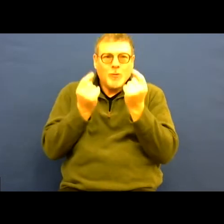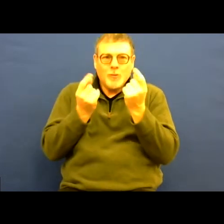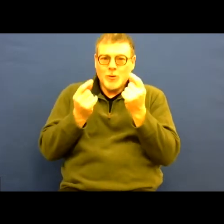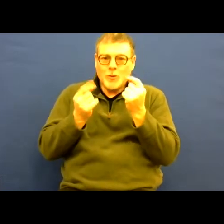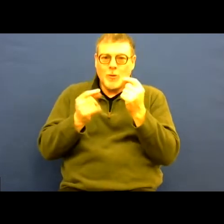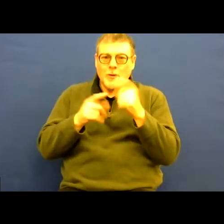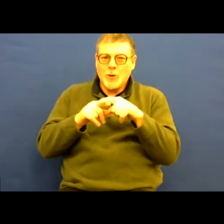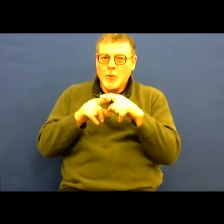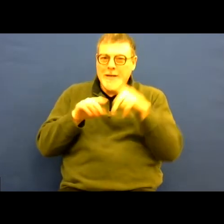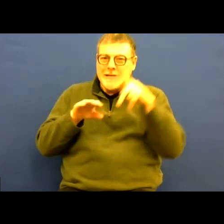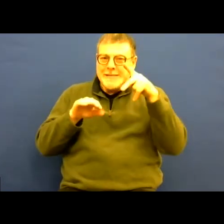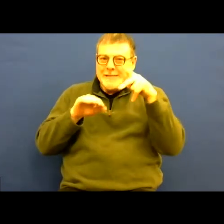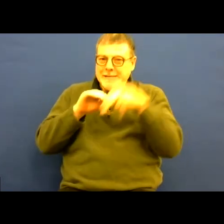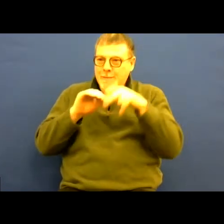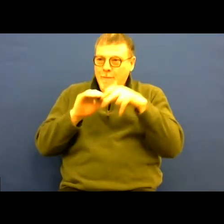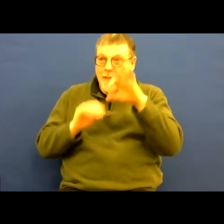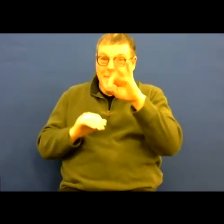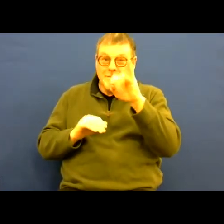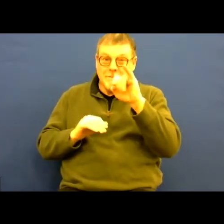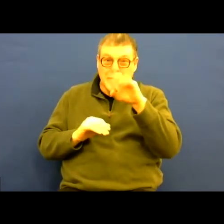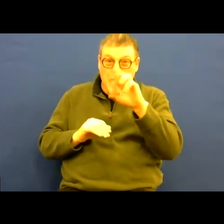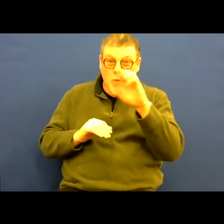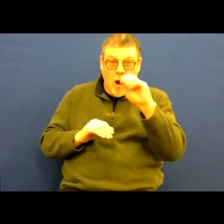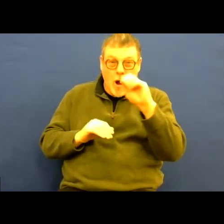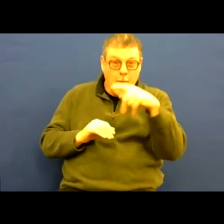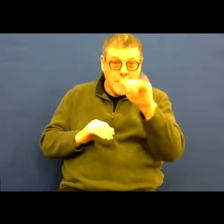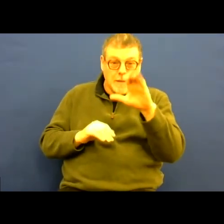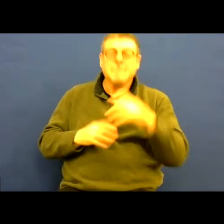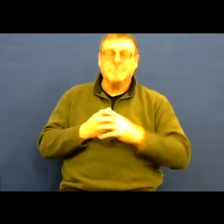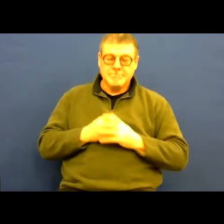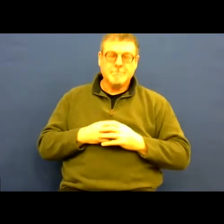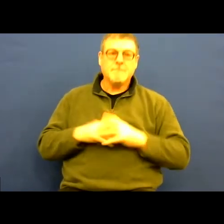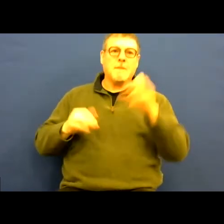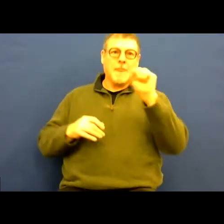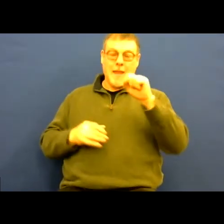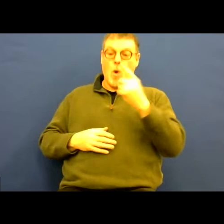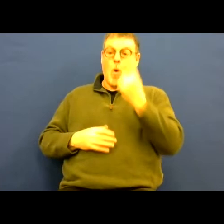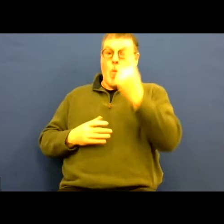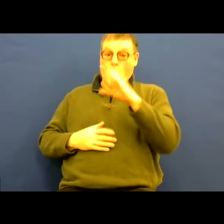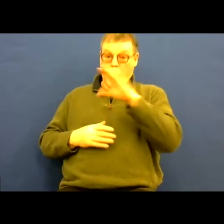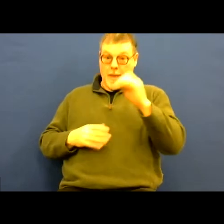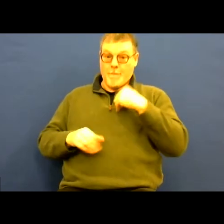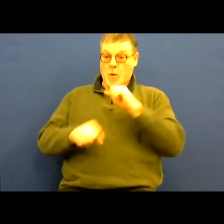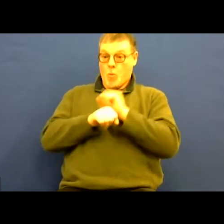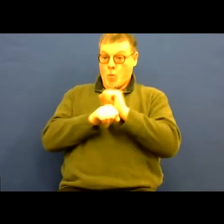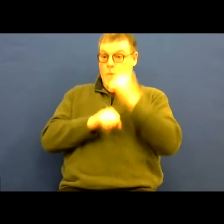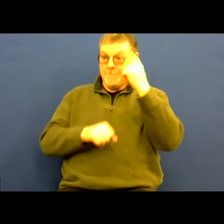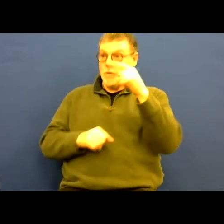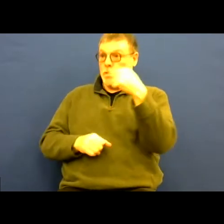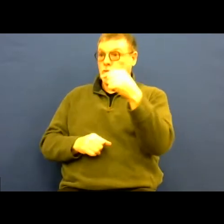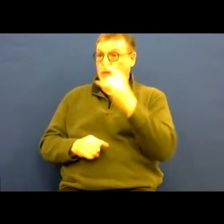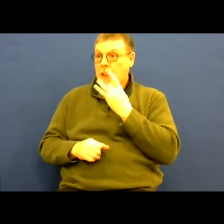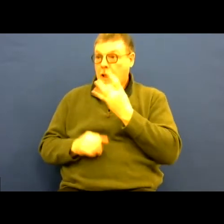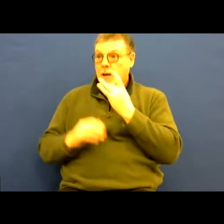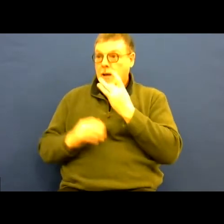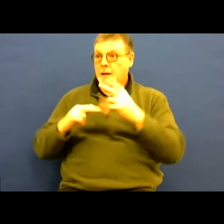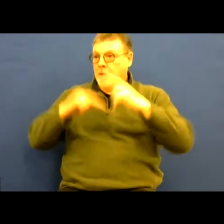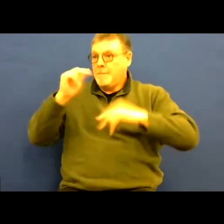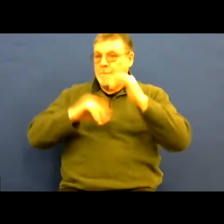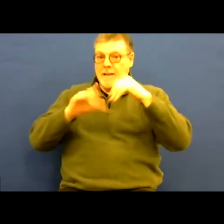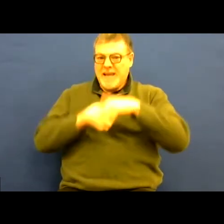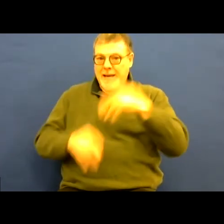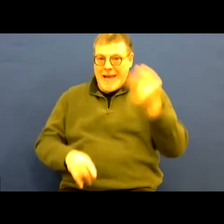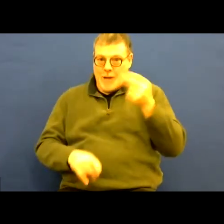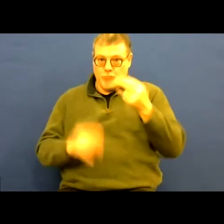you're splicing fiber optic cables? yeah, so like one of the companies we work for is Greenlight, which they're Mhm. heavily building in the Henrietta